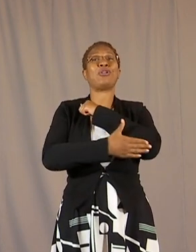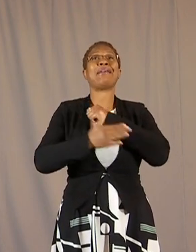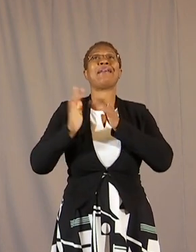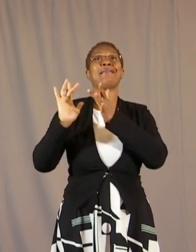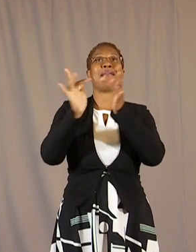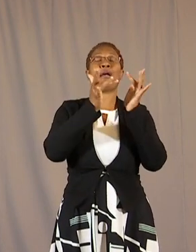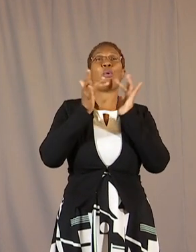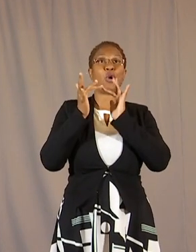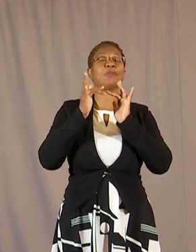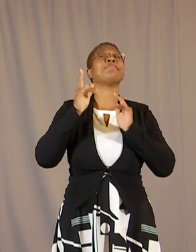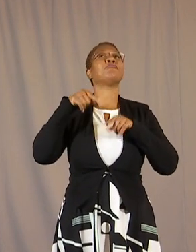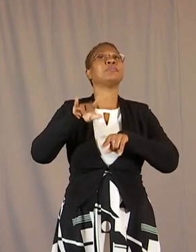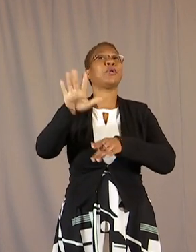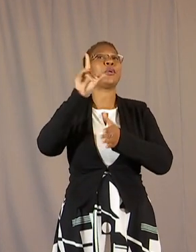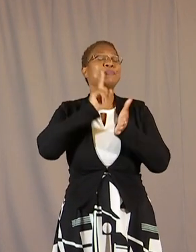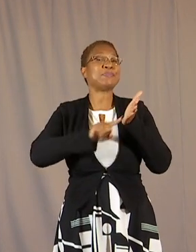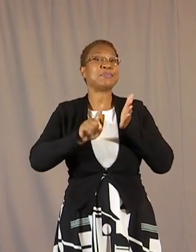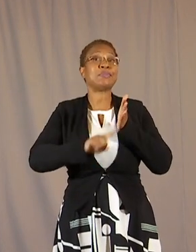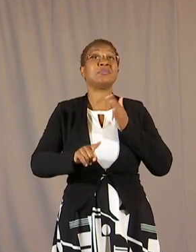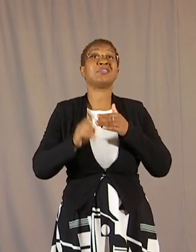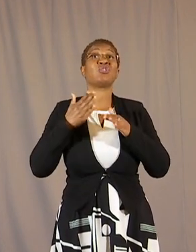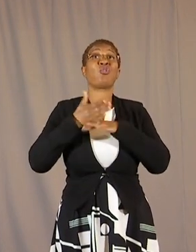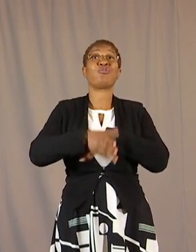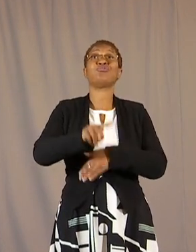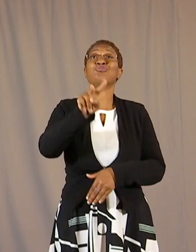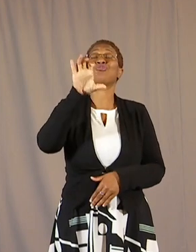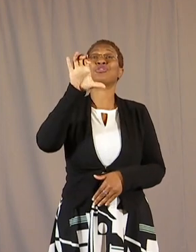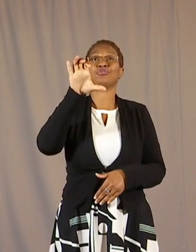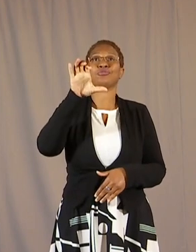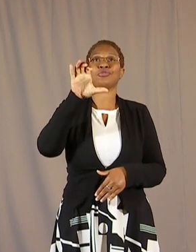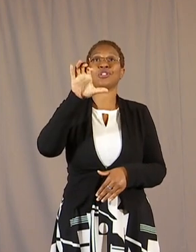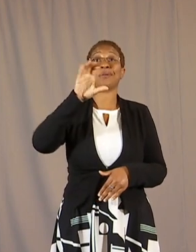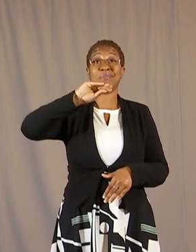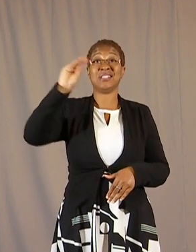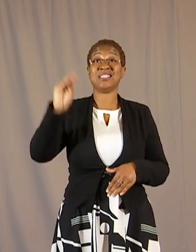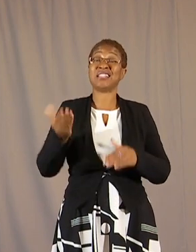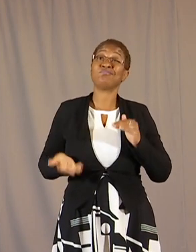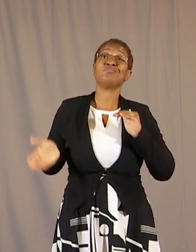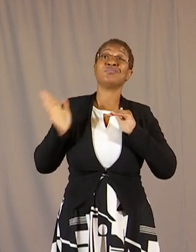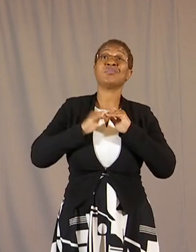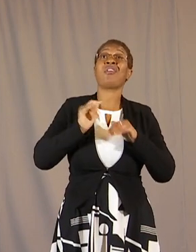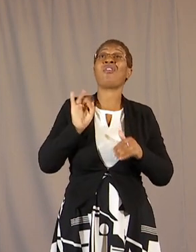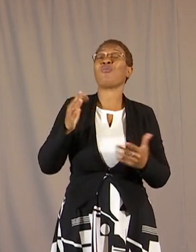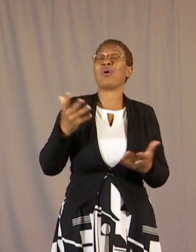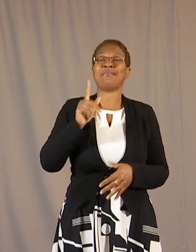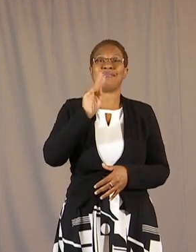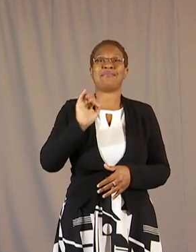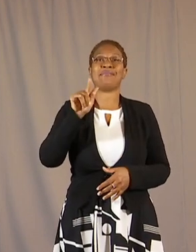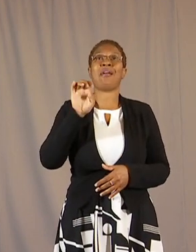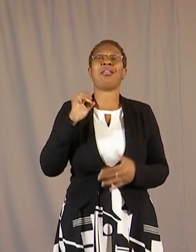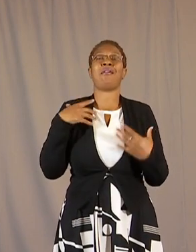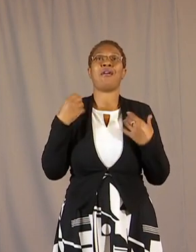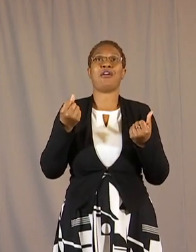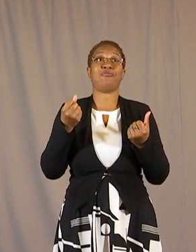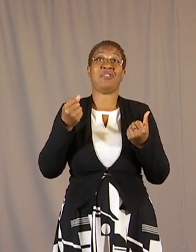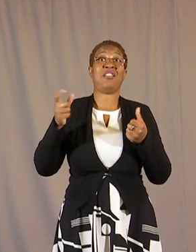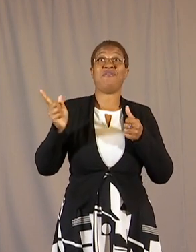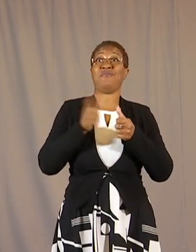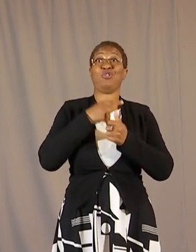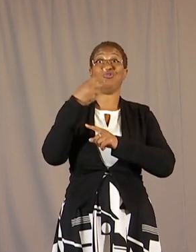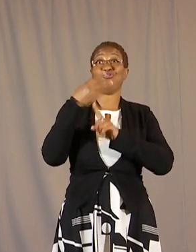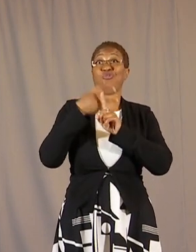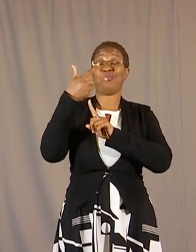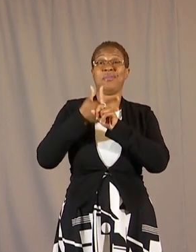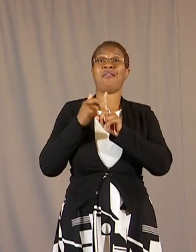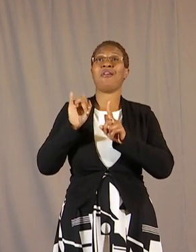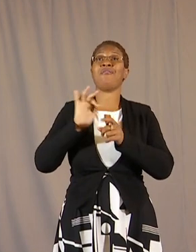network found out that there was over a 200% jump in telehealth in the first couple of months of COVID